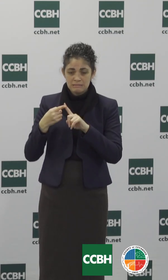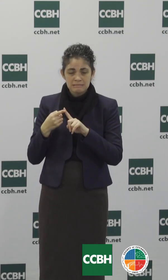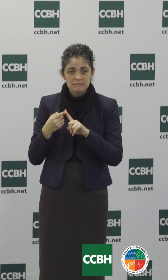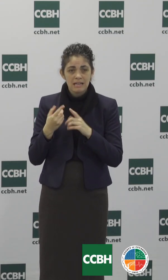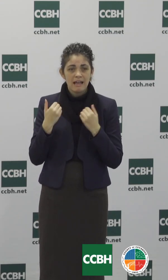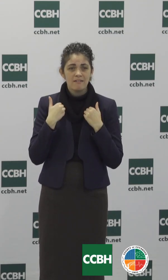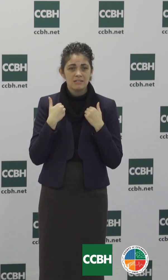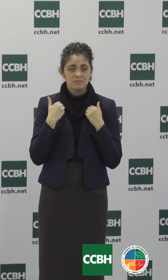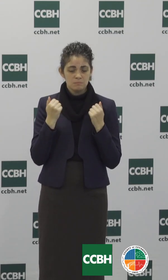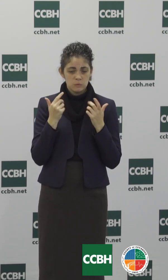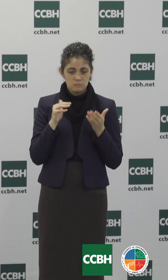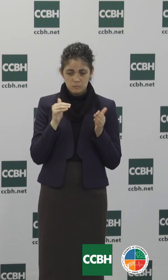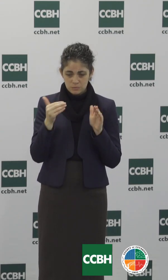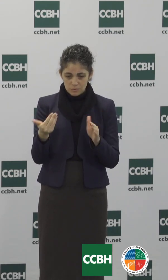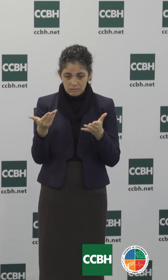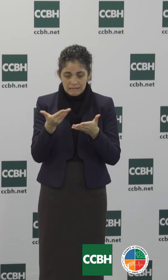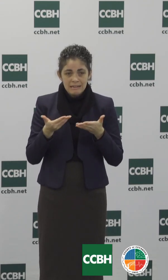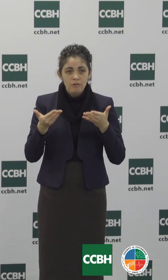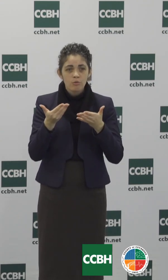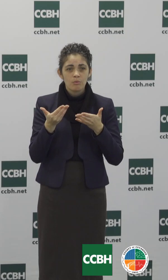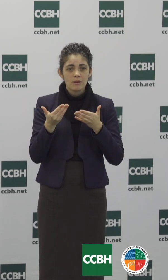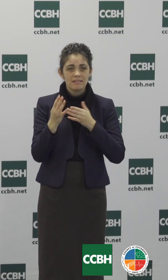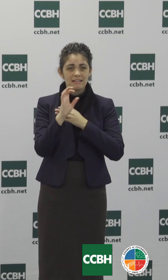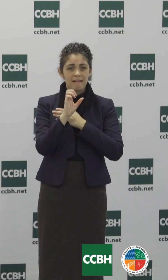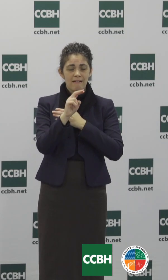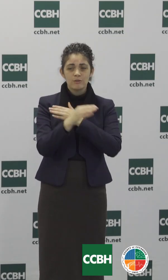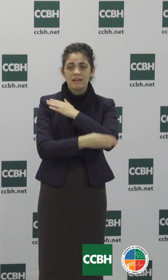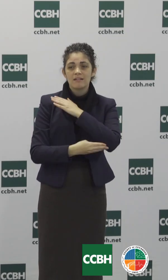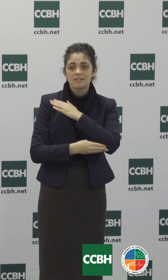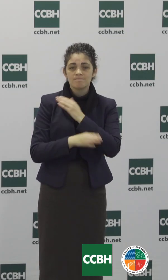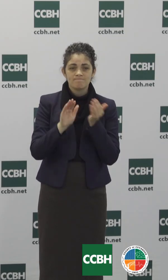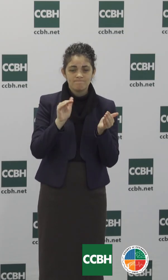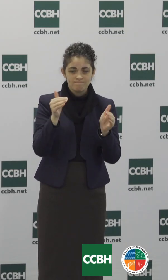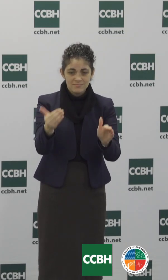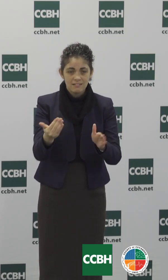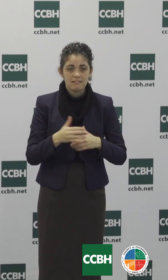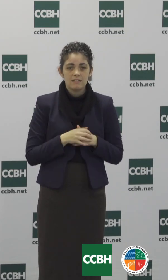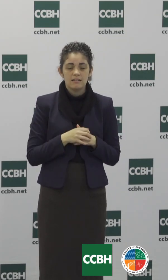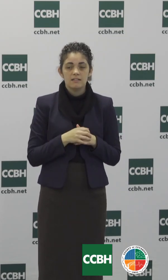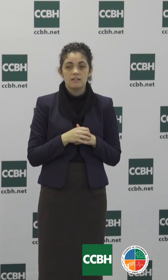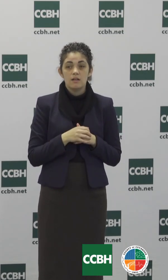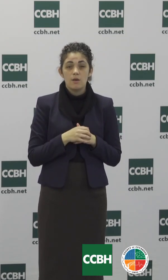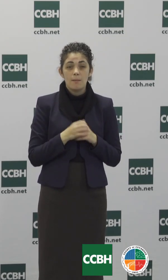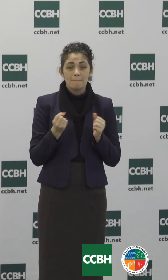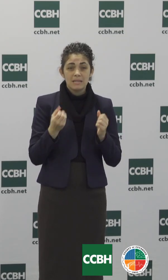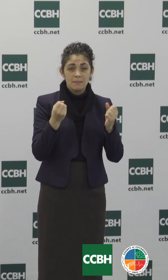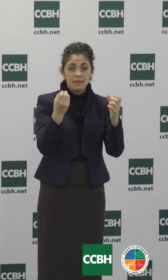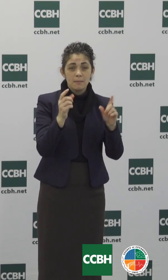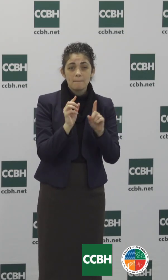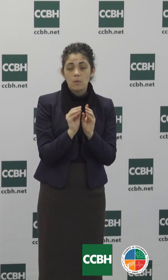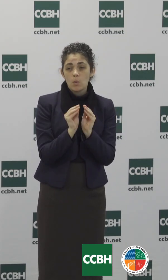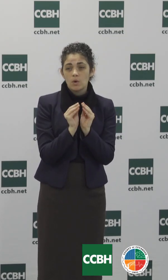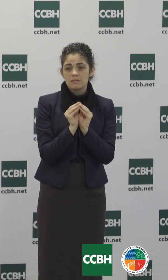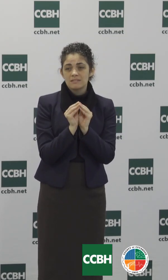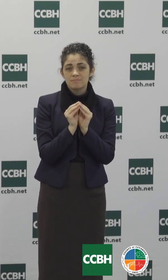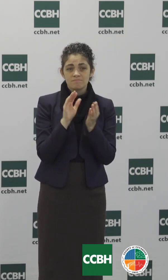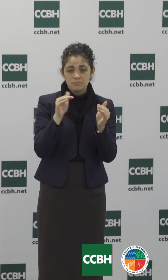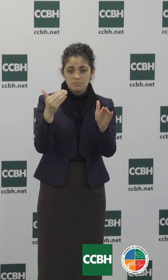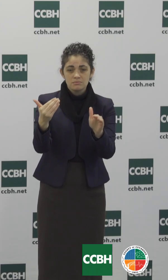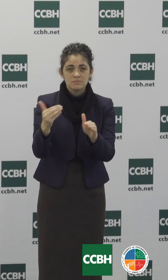and neighbors here in Cuyahoga County have died. And thousands more have passed away around the